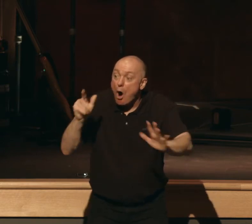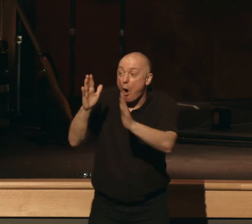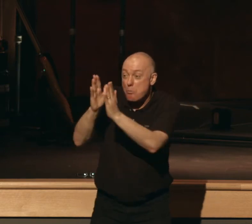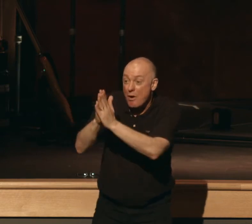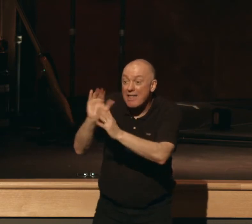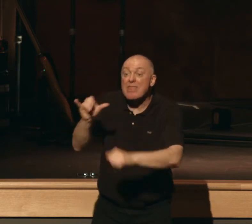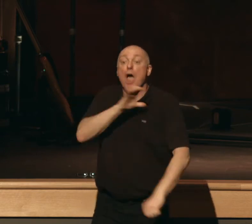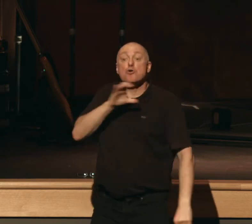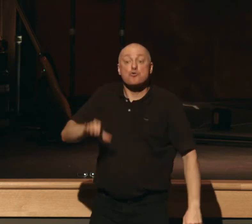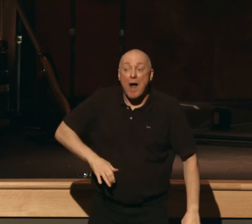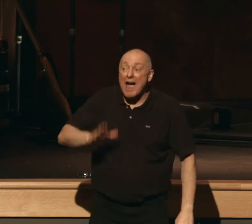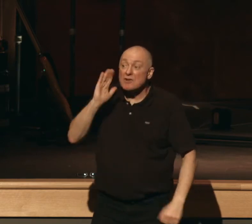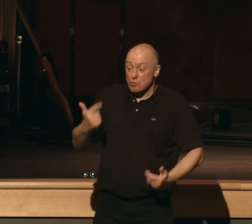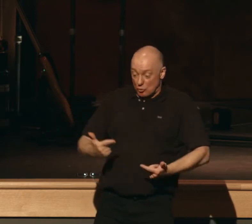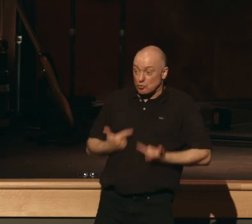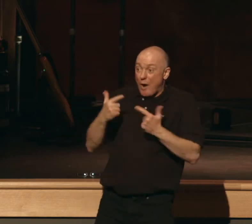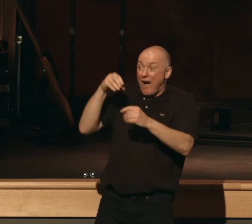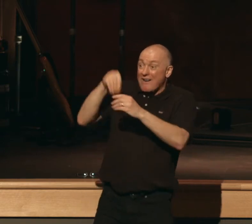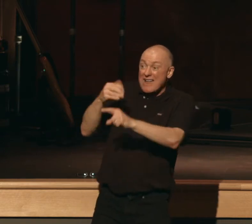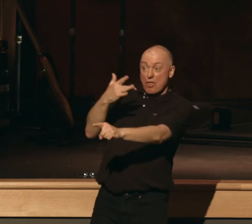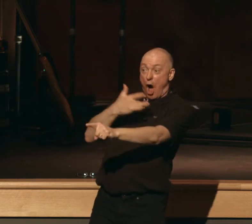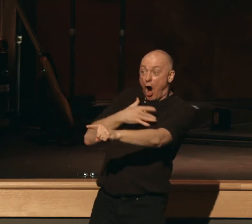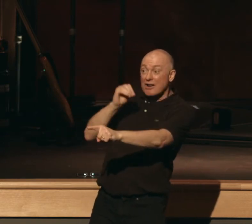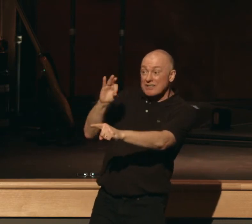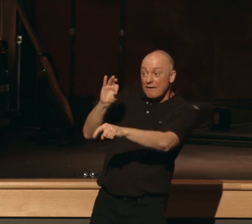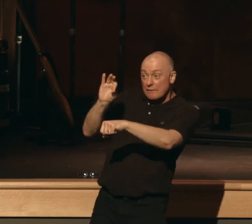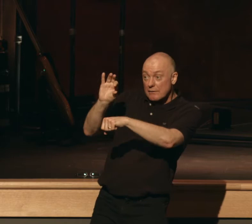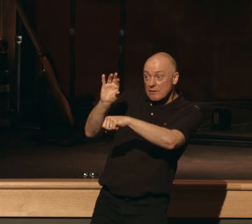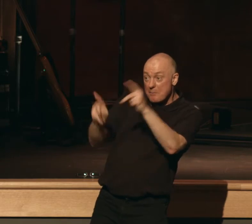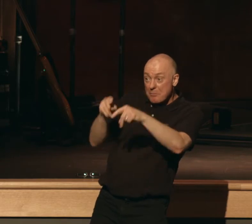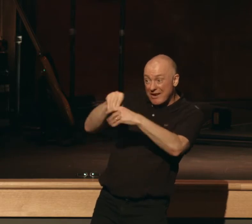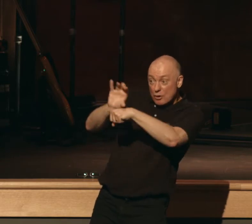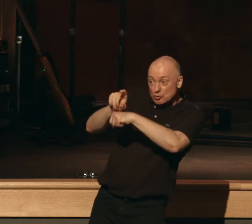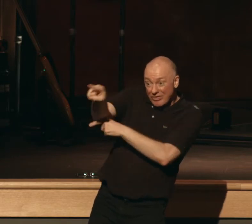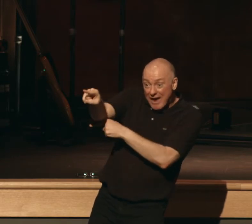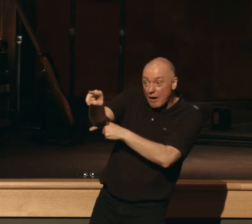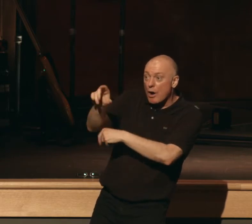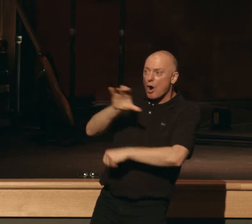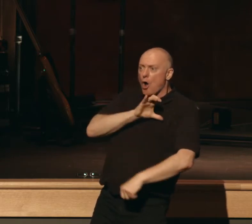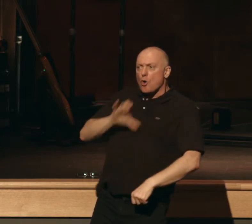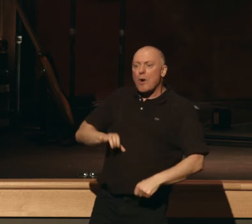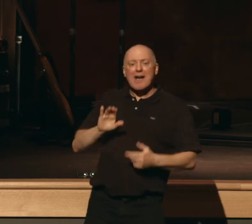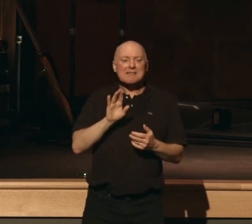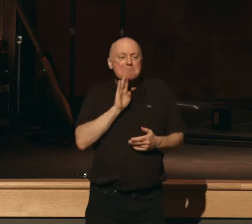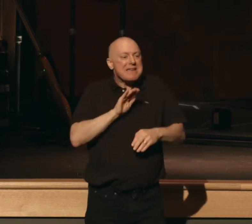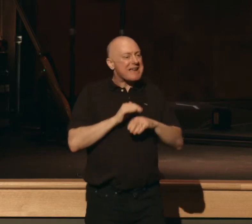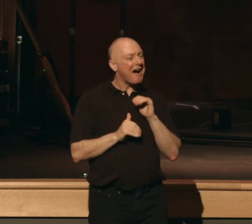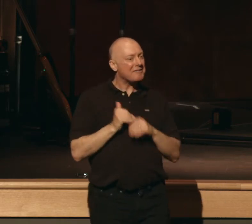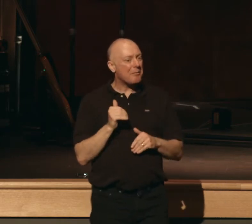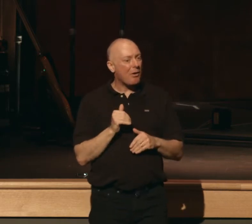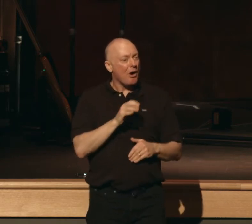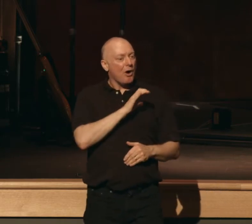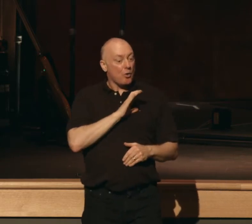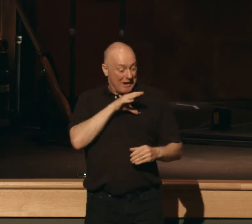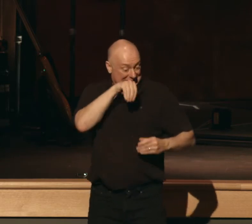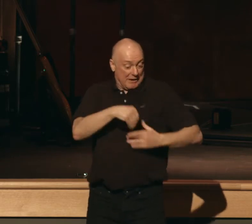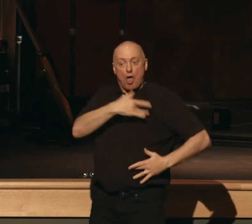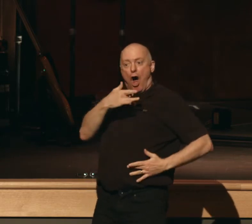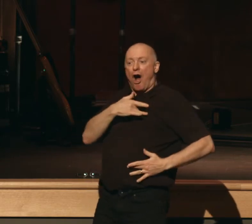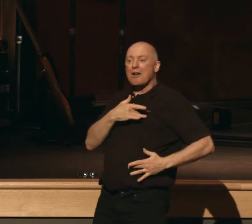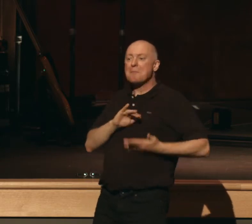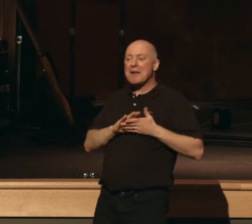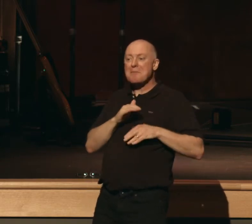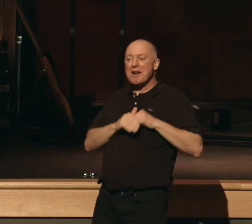that Christ would dwell in the hearts of the Ephesians, that Christ would be comfortable, that Christ would be at home